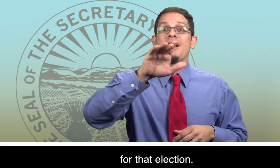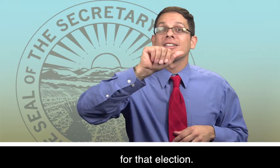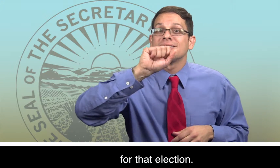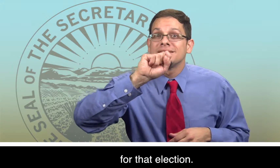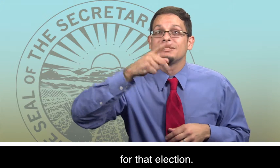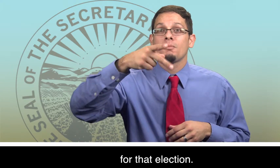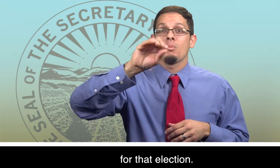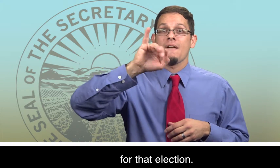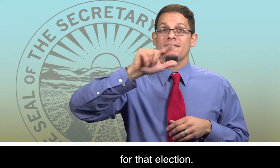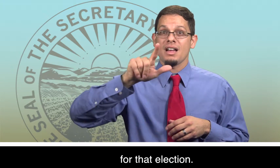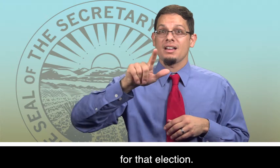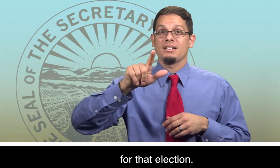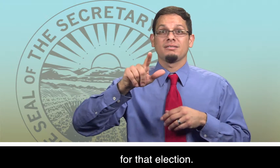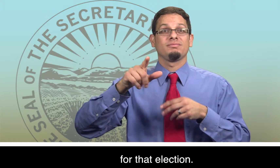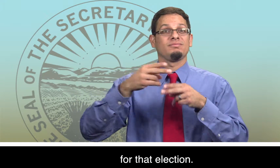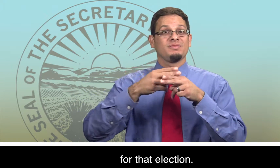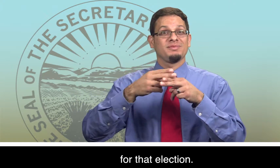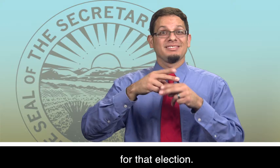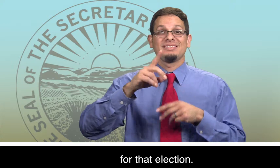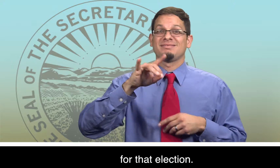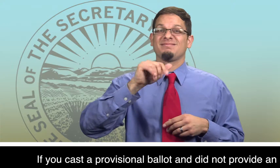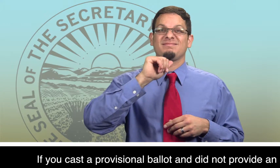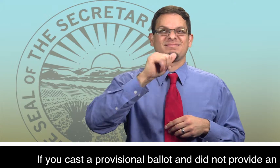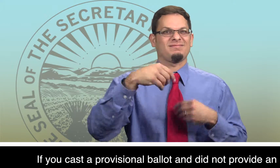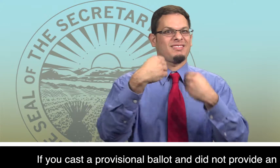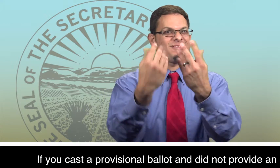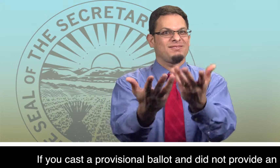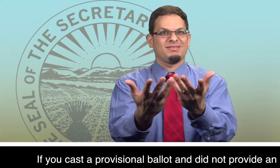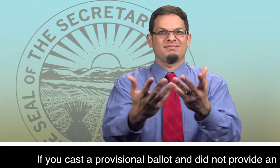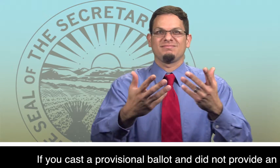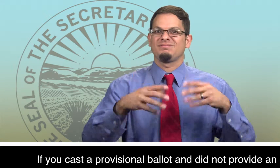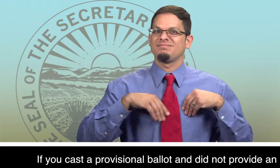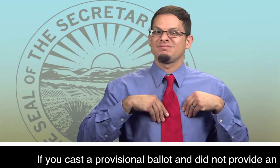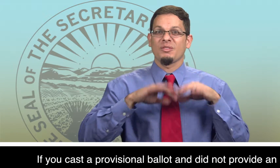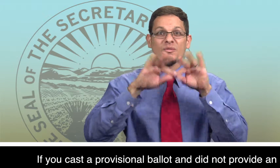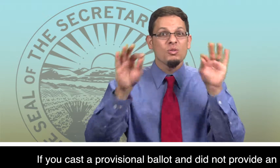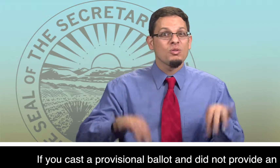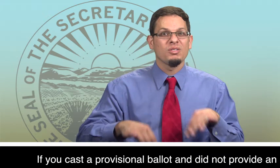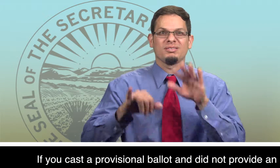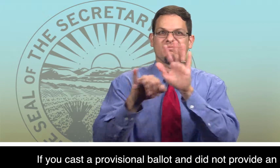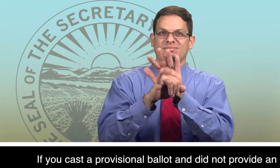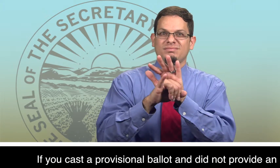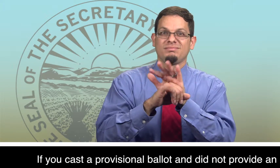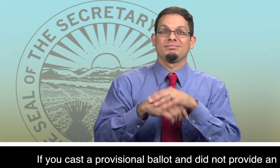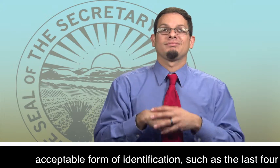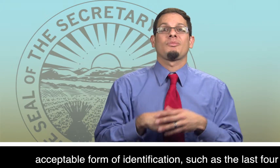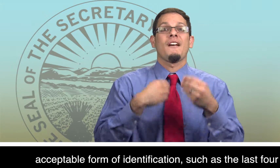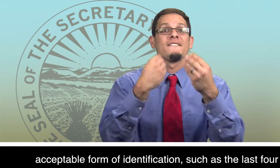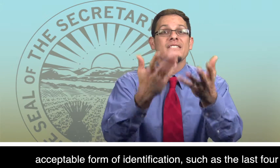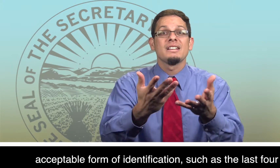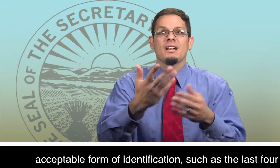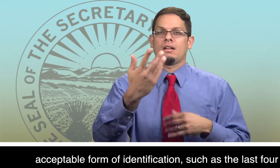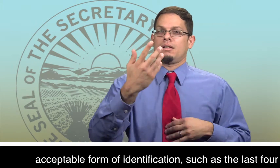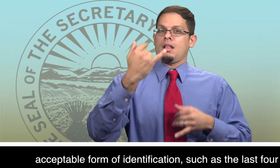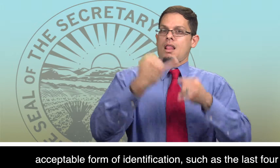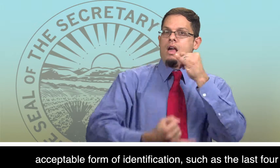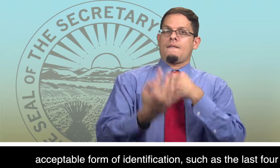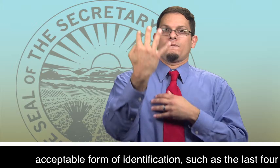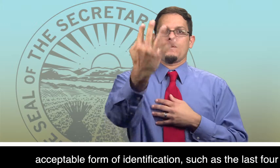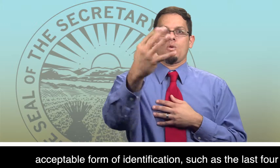election. If you cast a provisional ballot and did not provide an acceptable form of